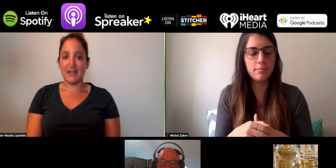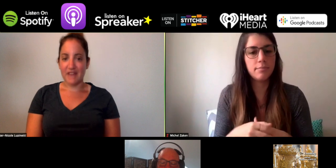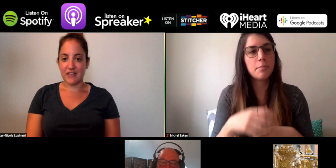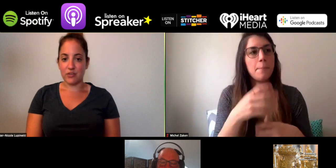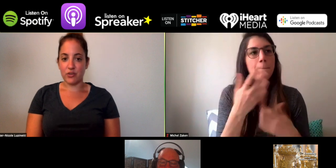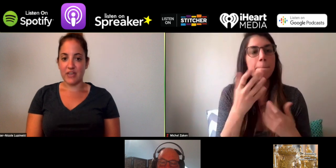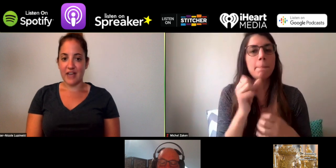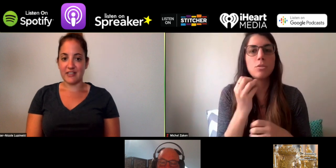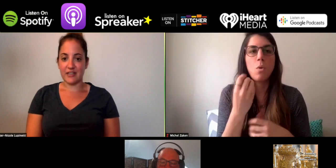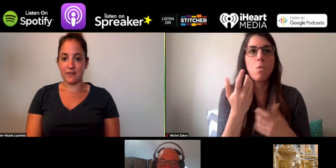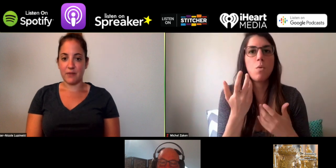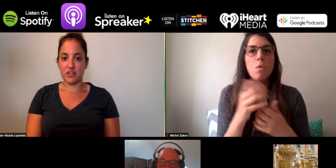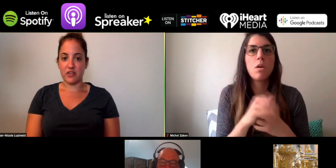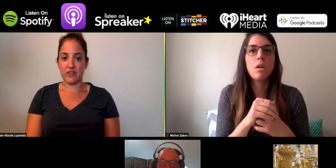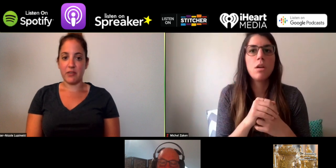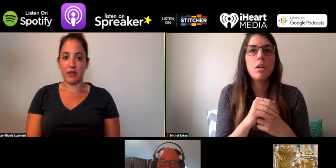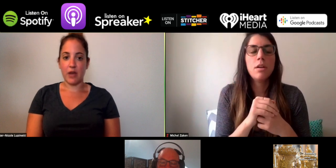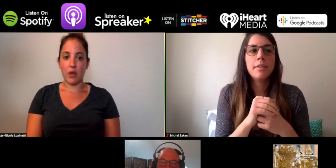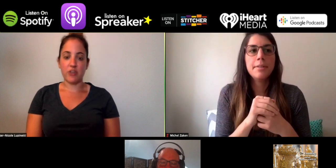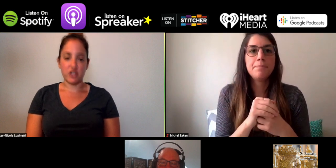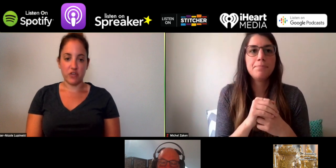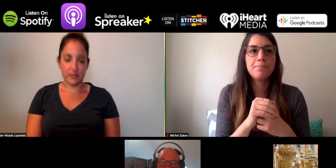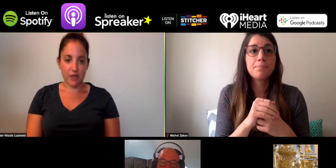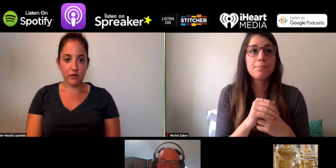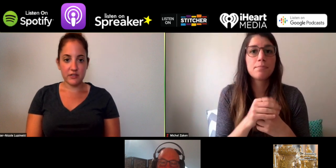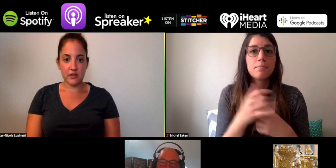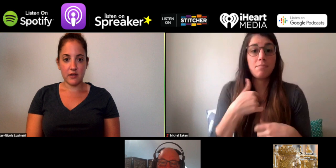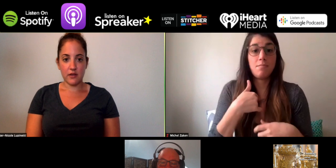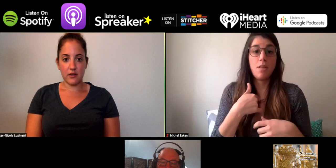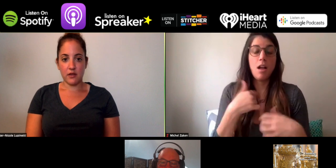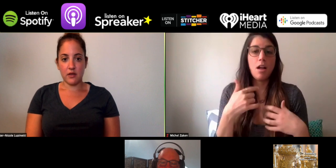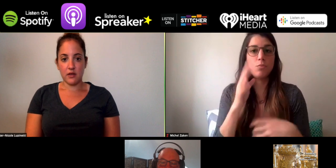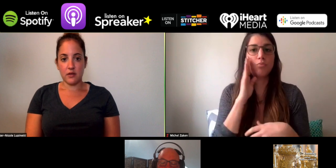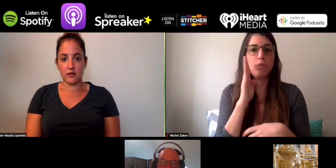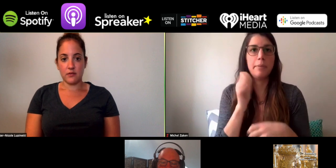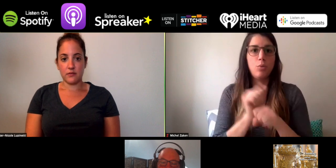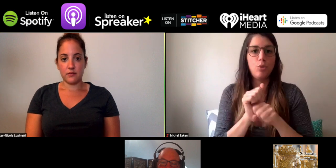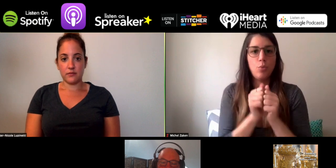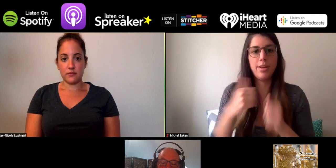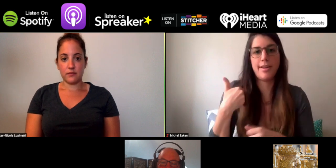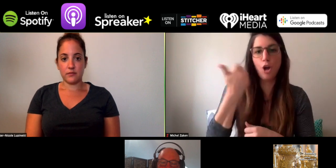I have to ask in order to access the information that they might not want to share themselves.